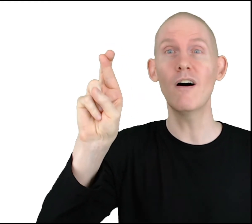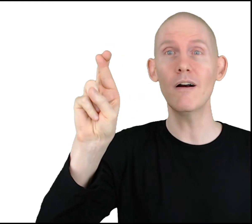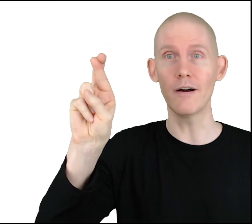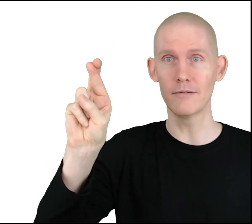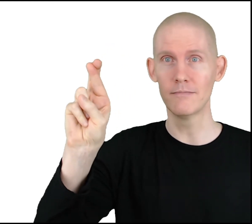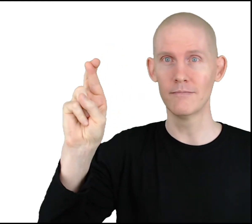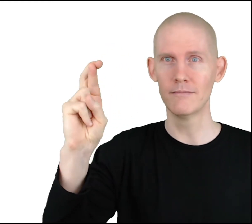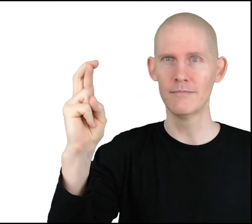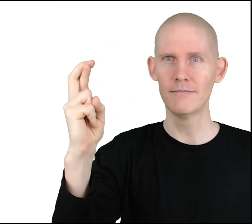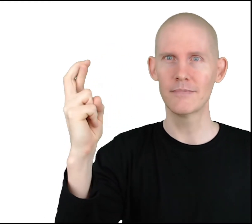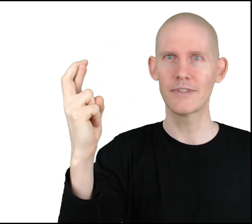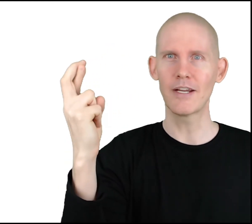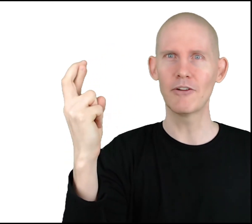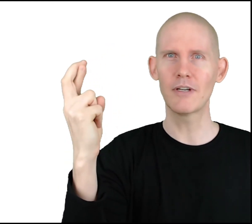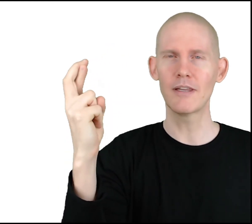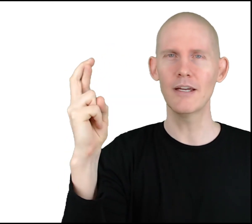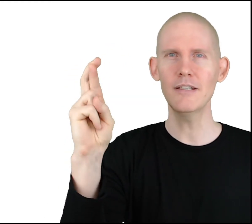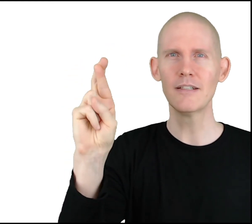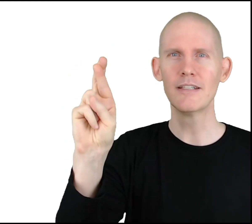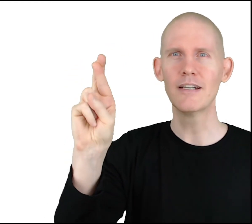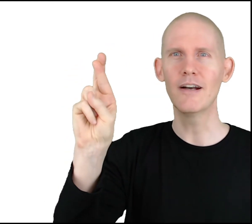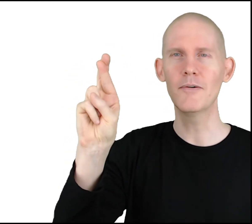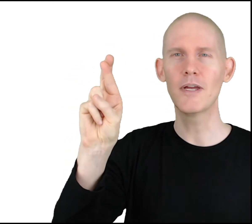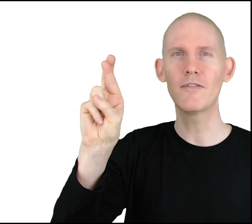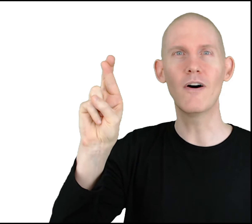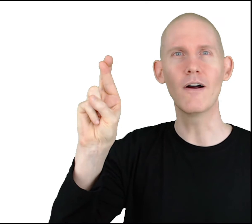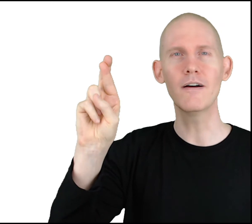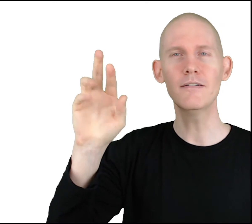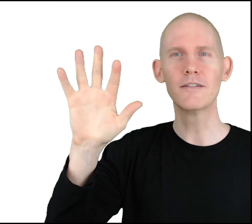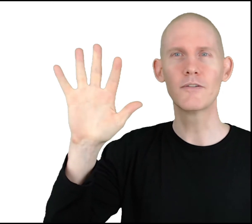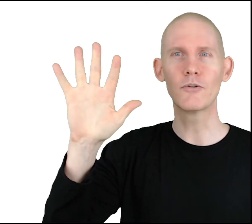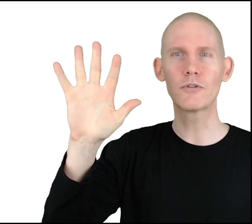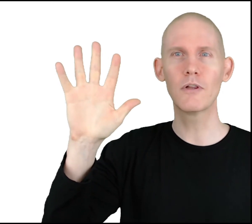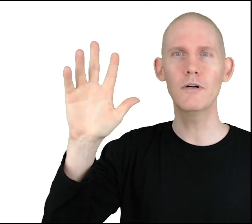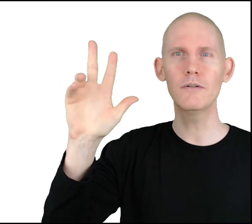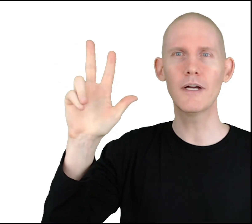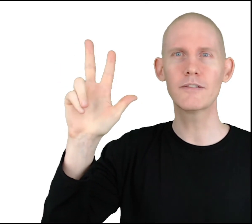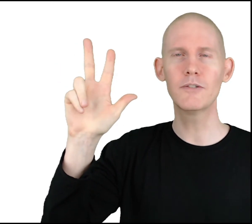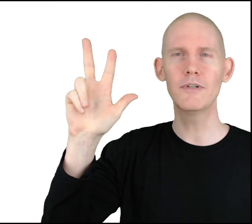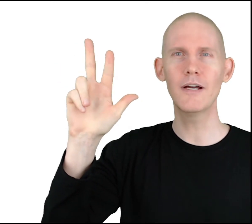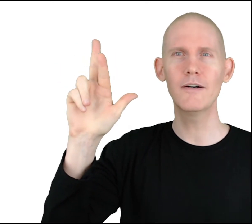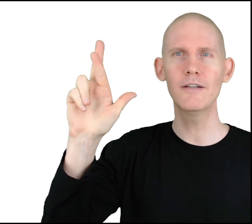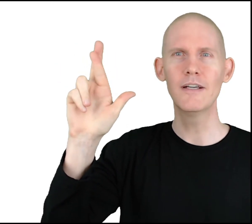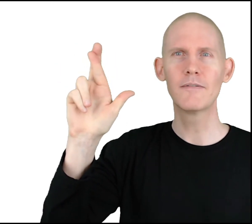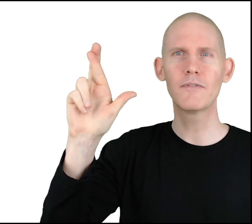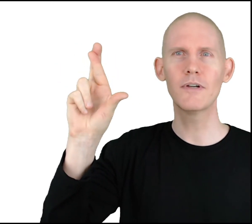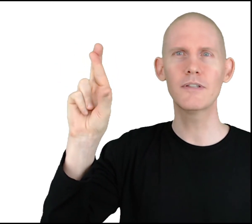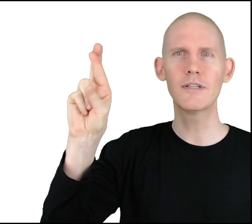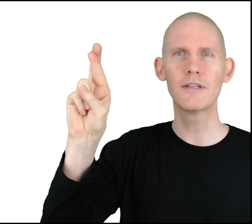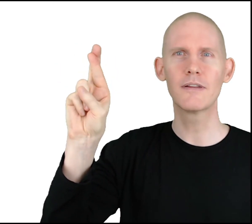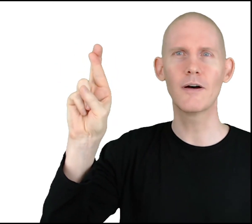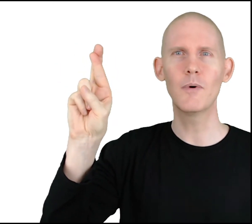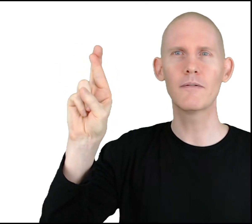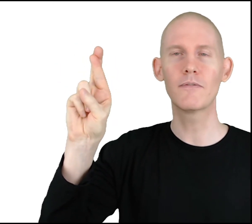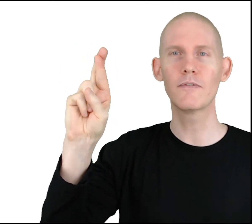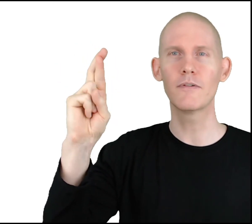R. Let's take a look at that. All right, we have R. Go slow, last 2 down, front, thumb on the